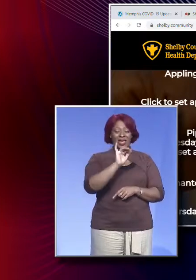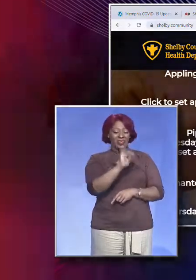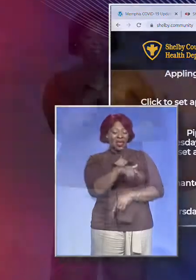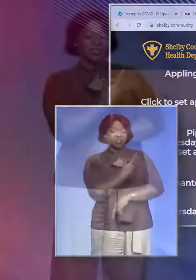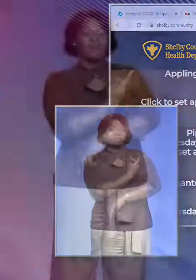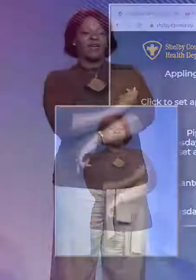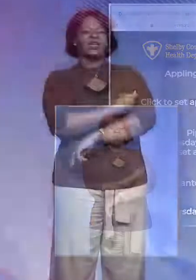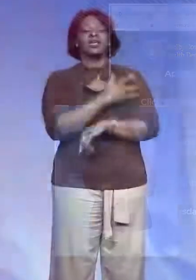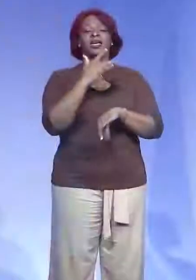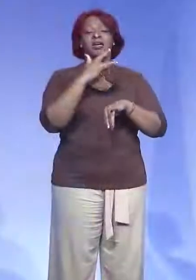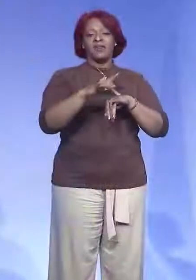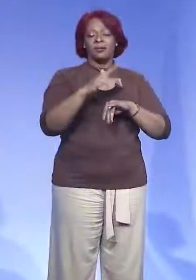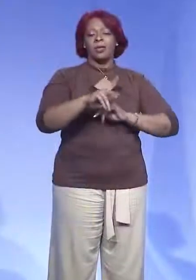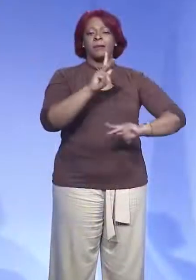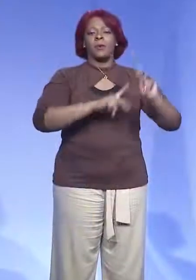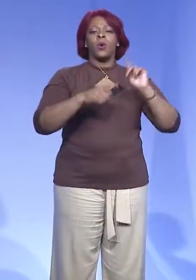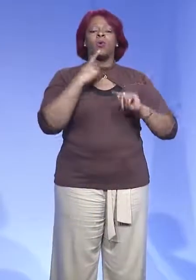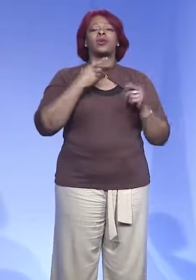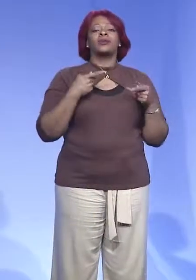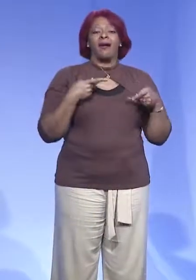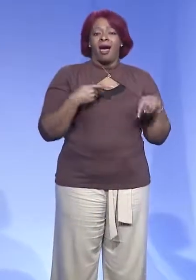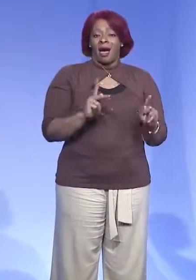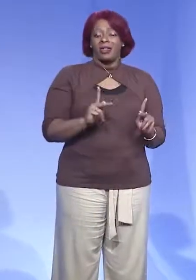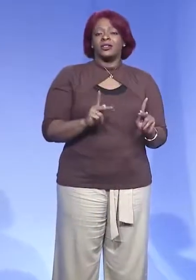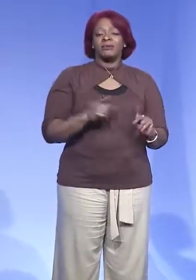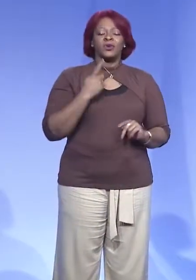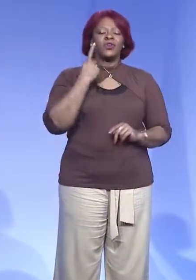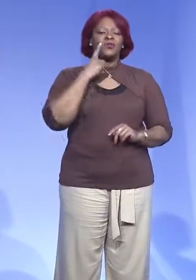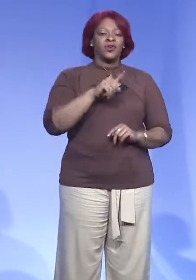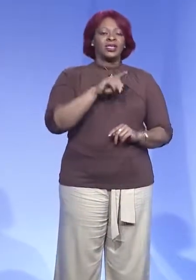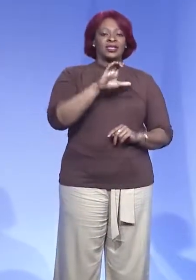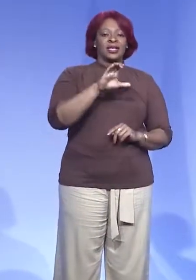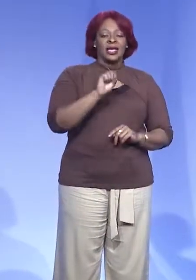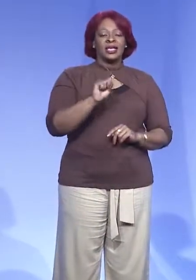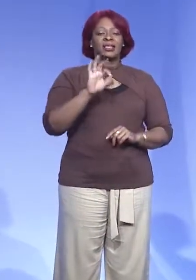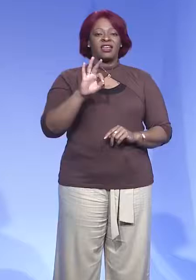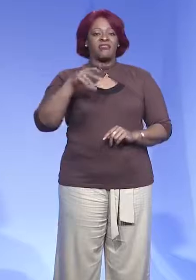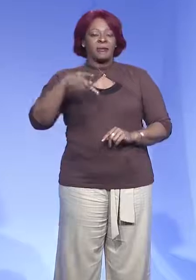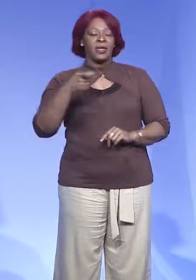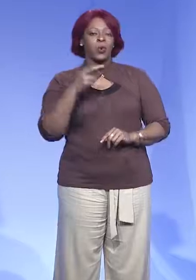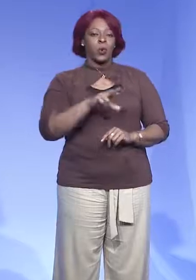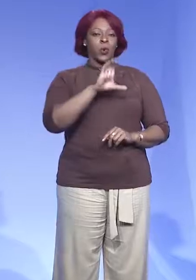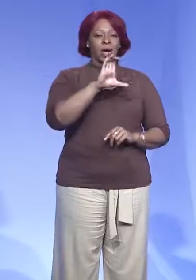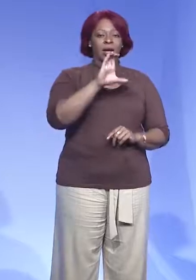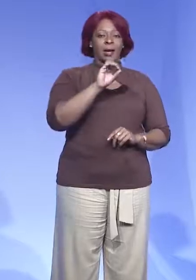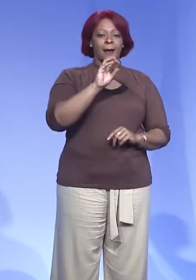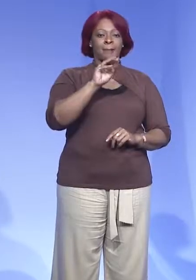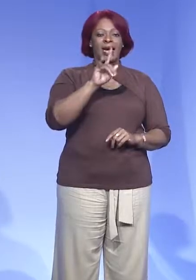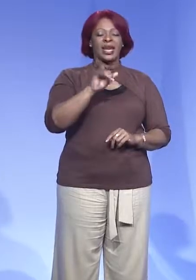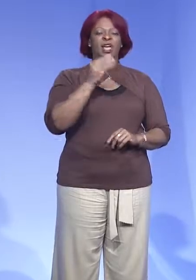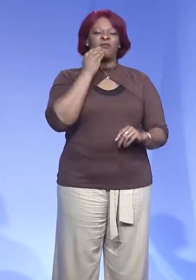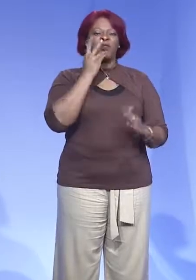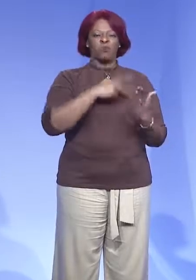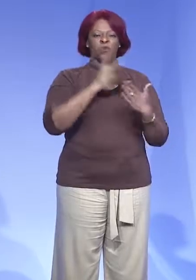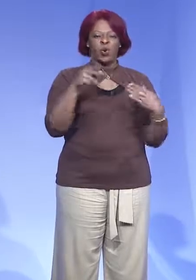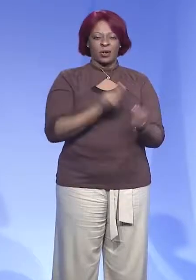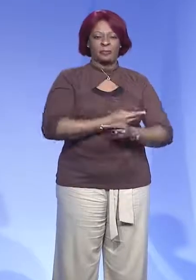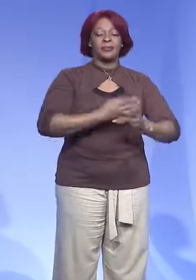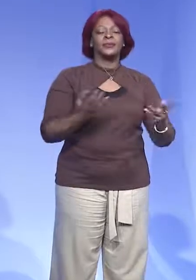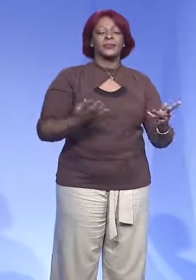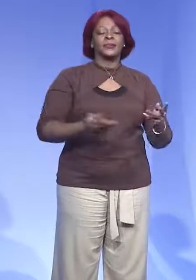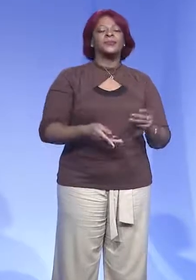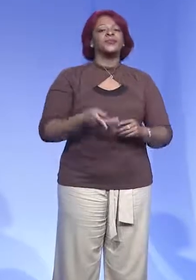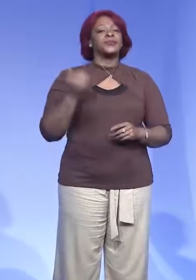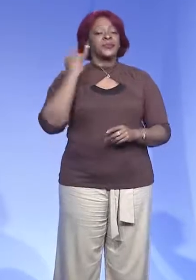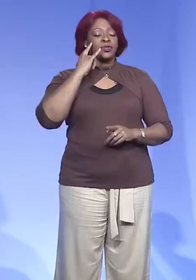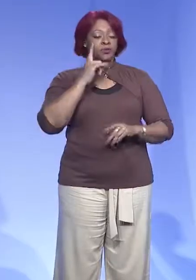is available to individuals who are eligible for the CSFP or commodities program. And the individuals that have